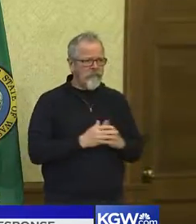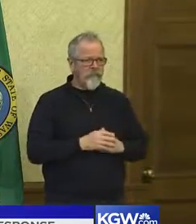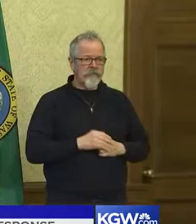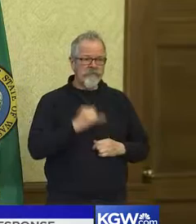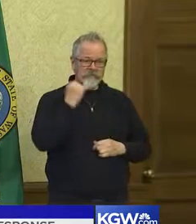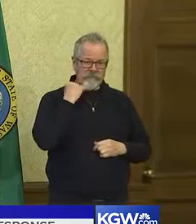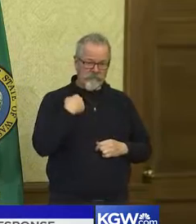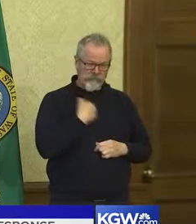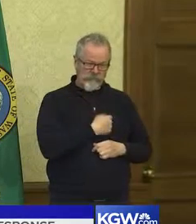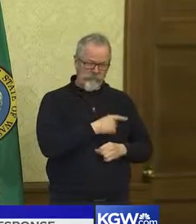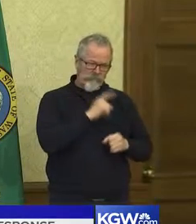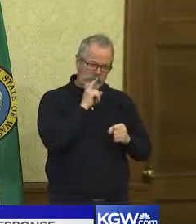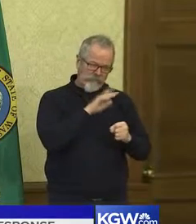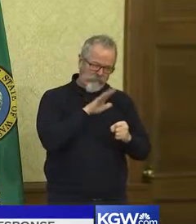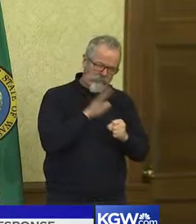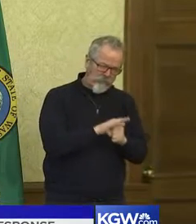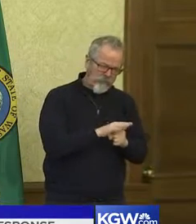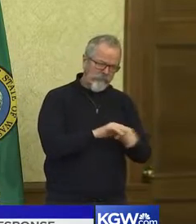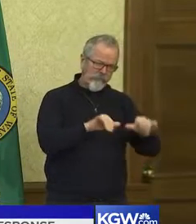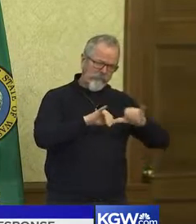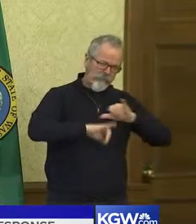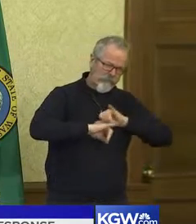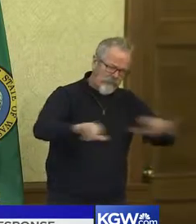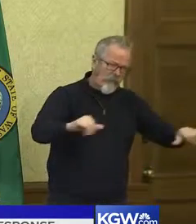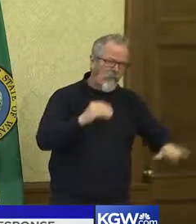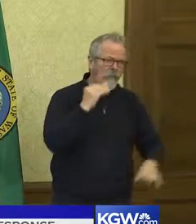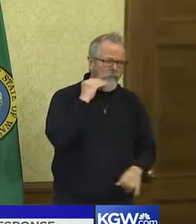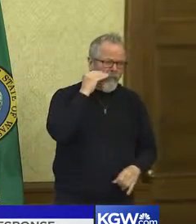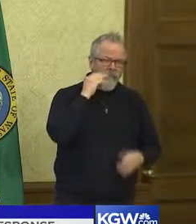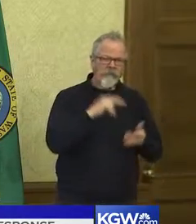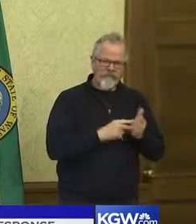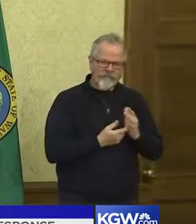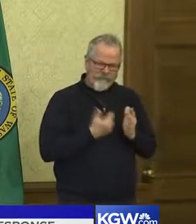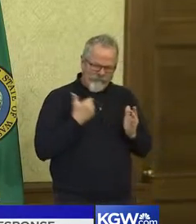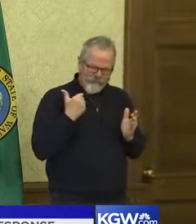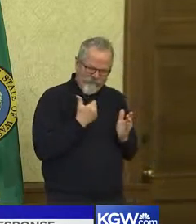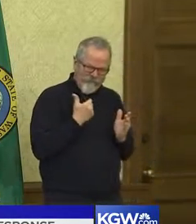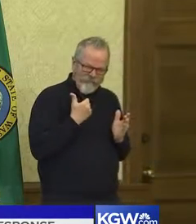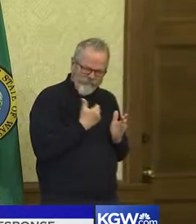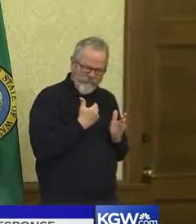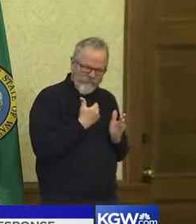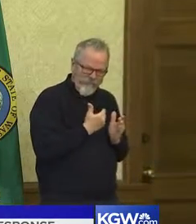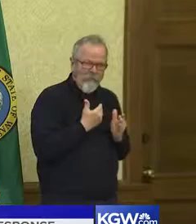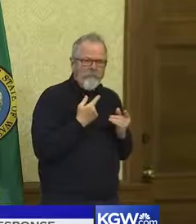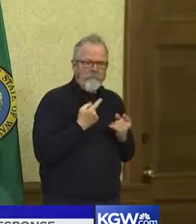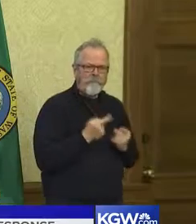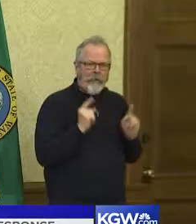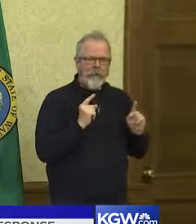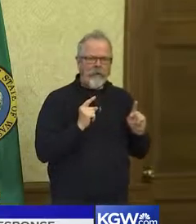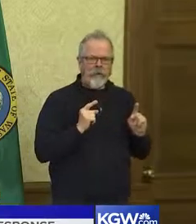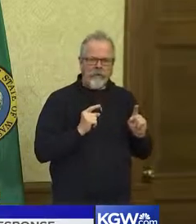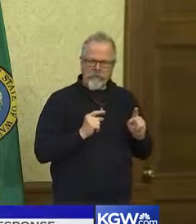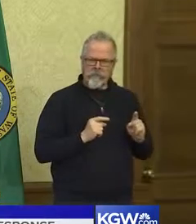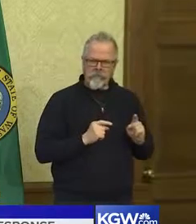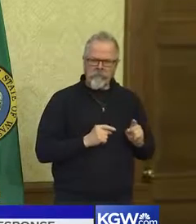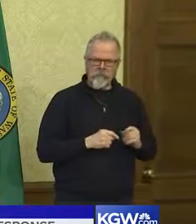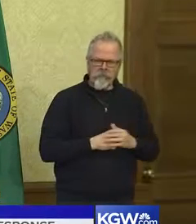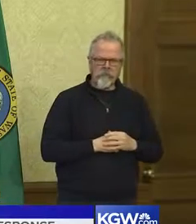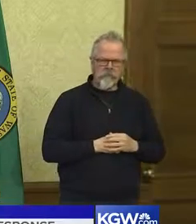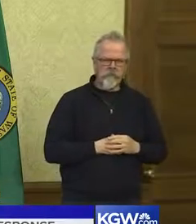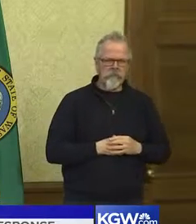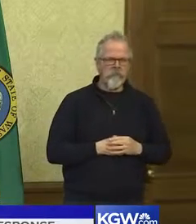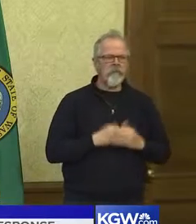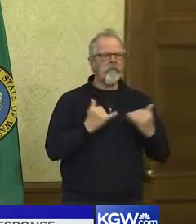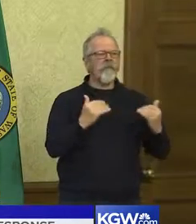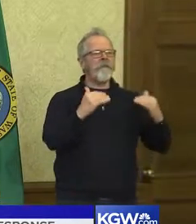that. Next we have Kristen with King 5. Governor, I'm looking for your reaction to Boeing announcing it will